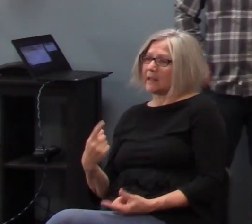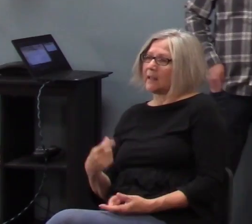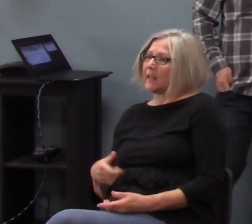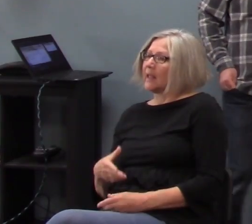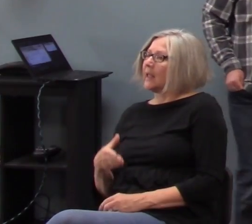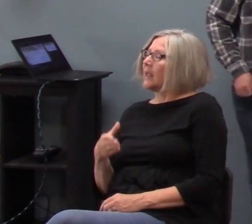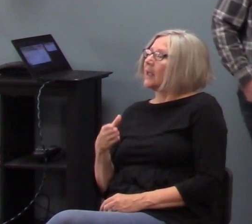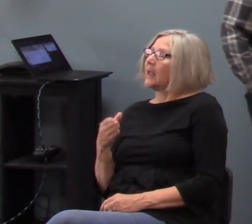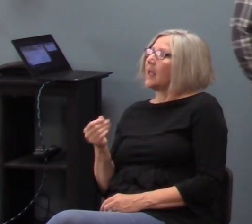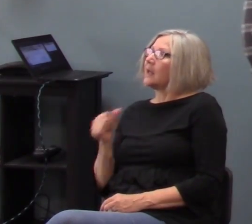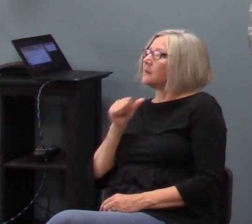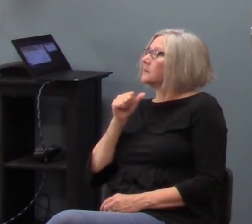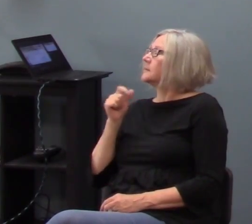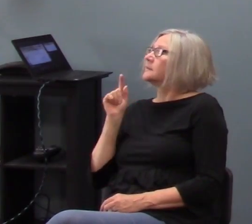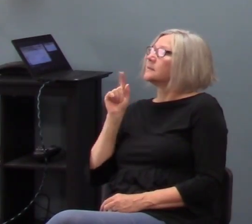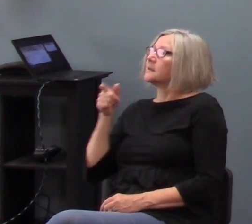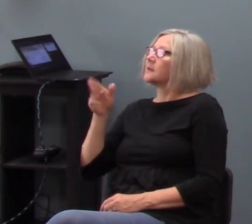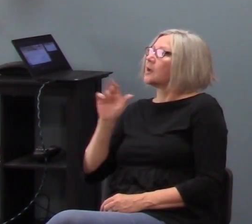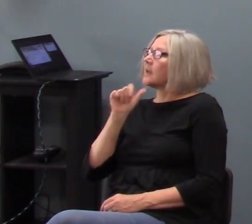either.